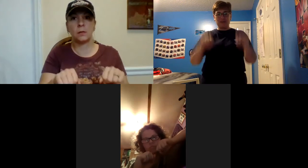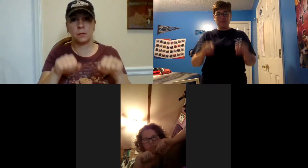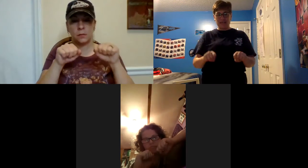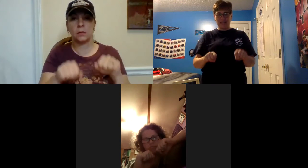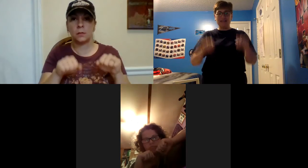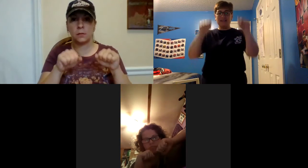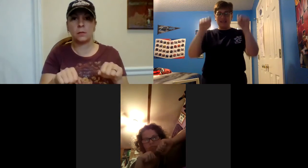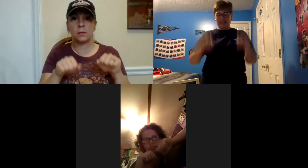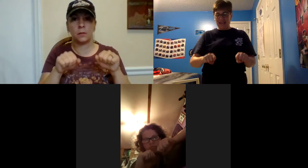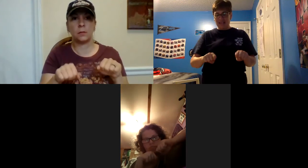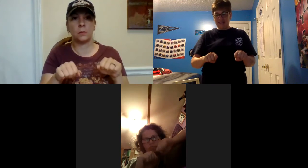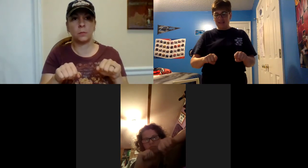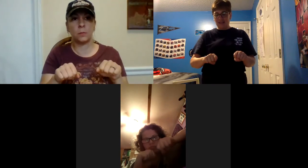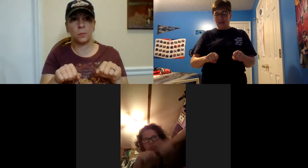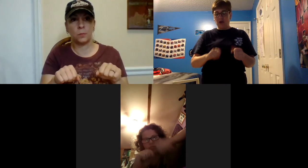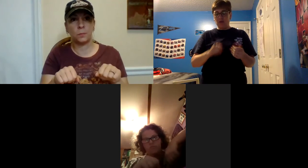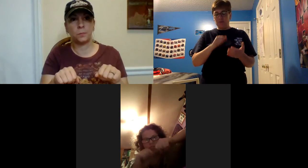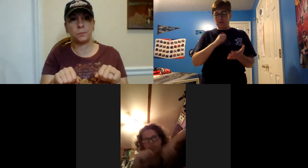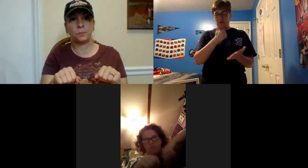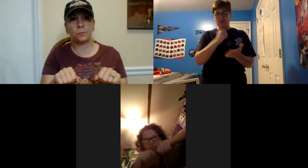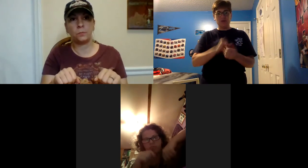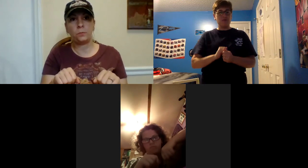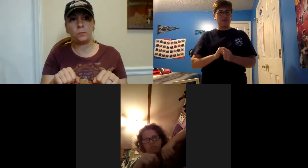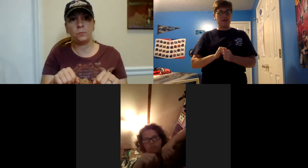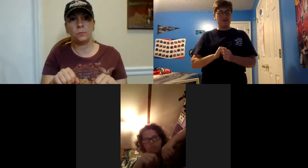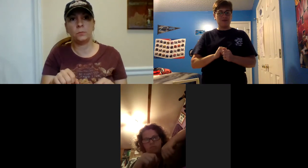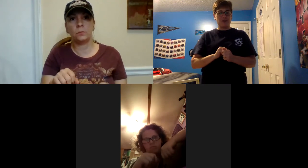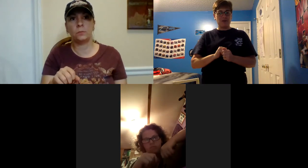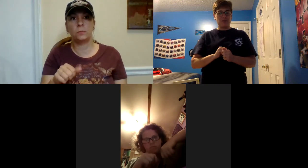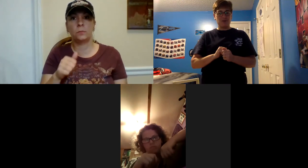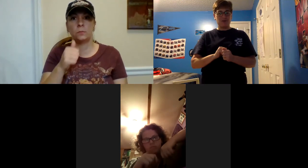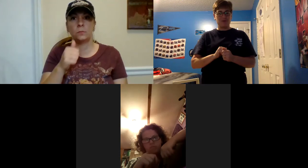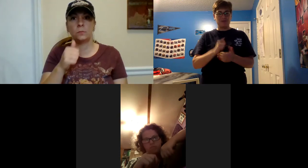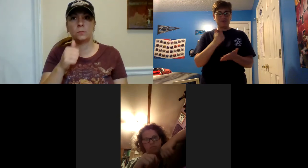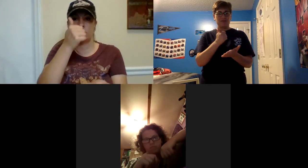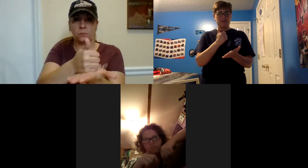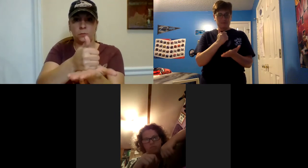Amber. Yep. Can help you. Do y'all remember how to do help you?